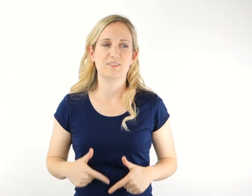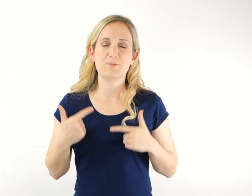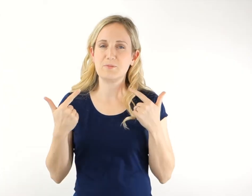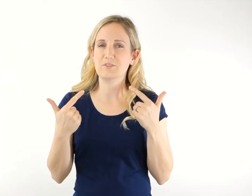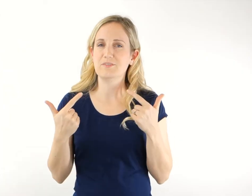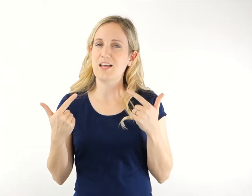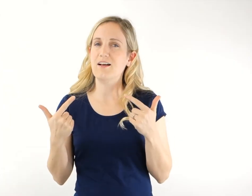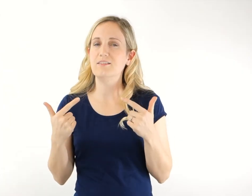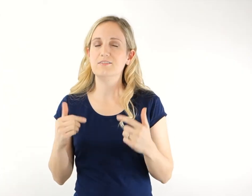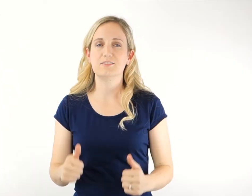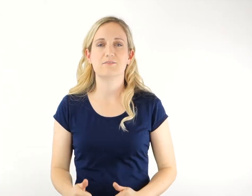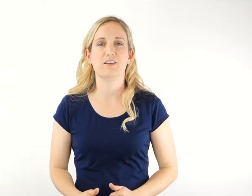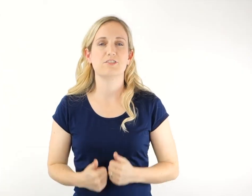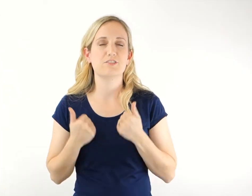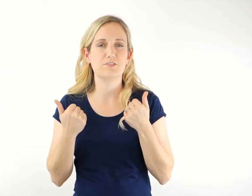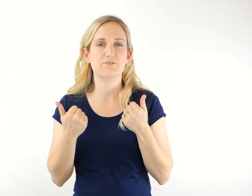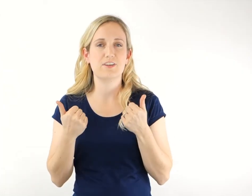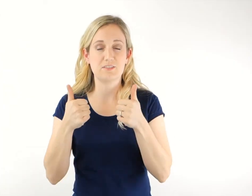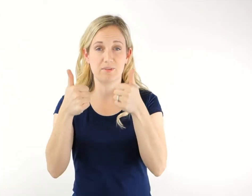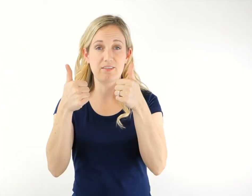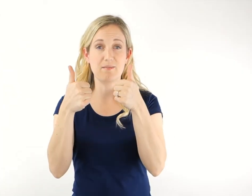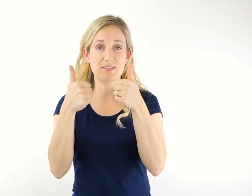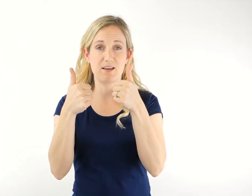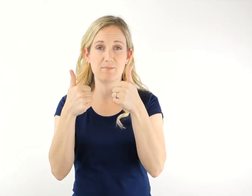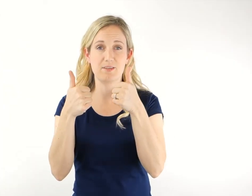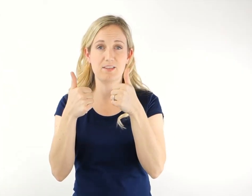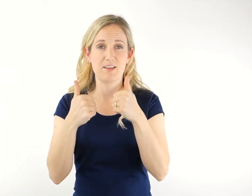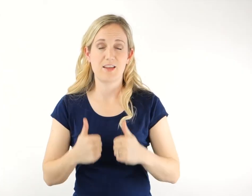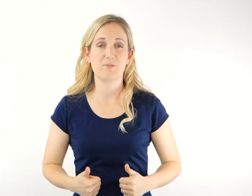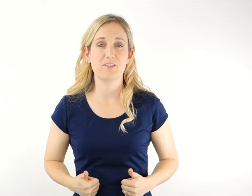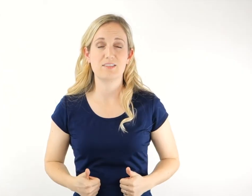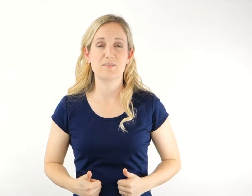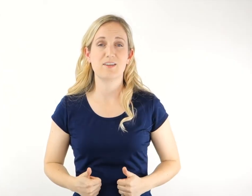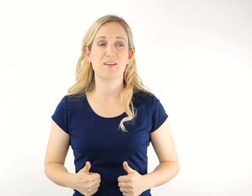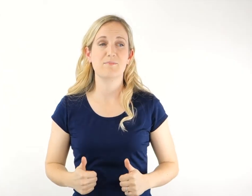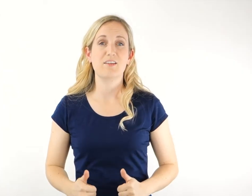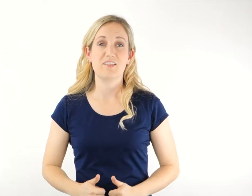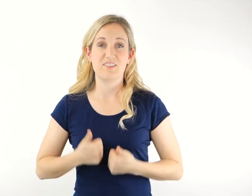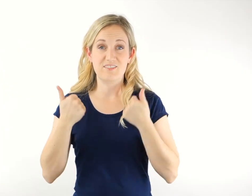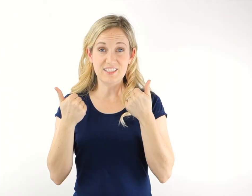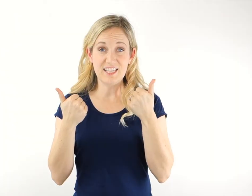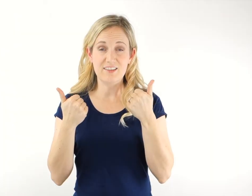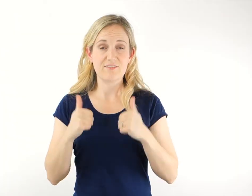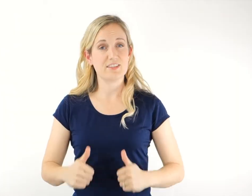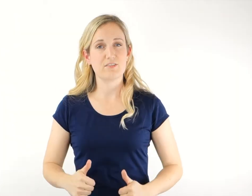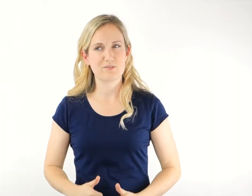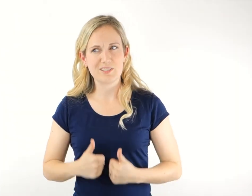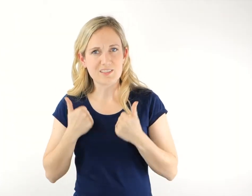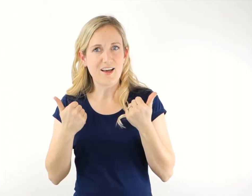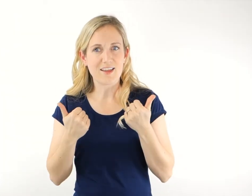Some people use L's. I'll just do fists with thumbs up and both at the same time. You live, and this also means